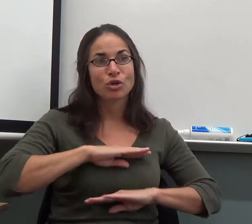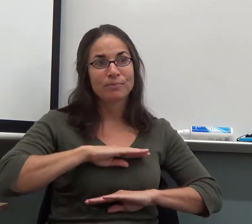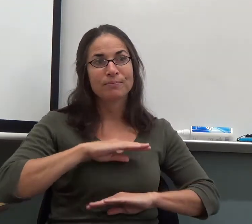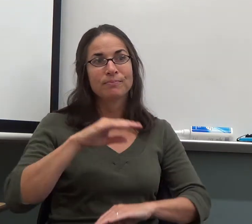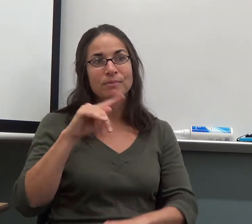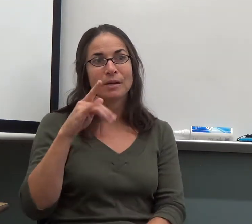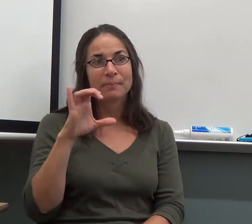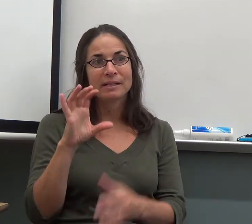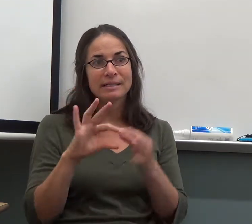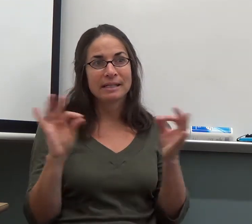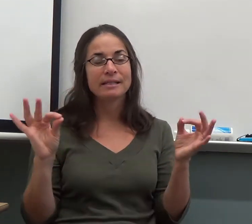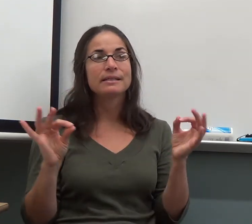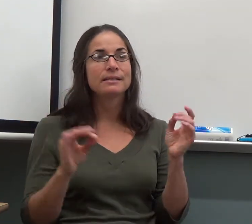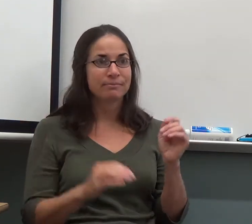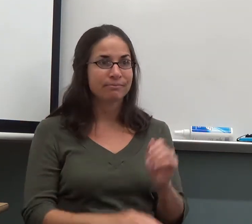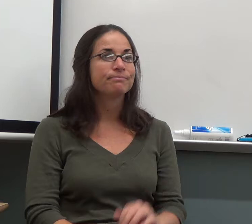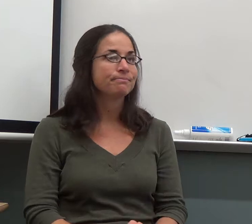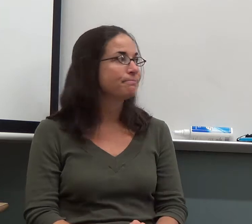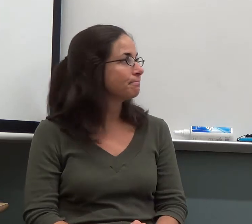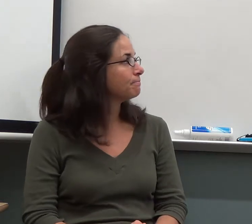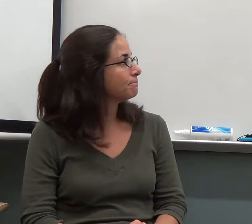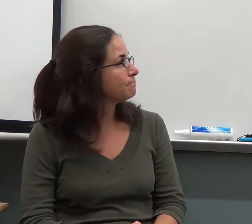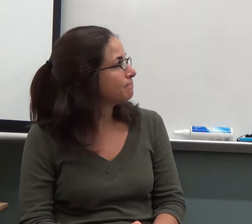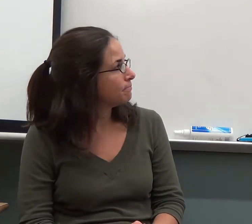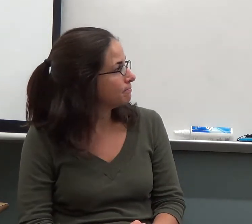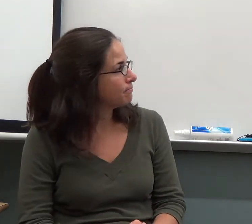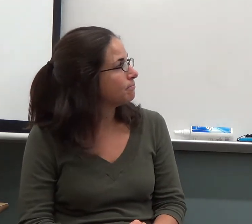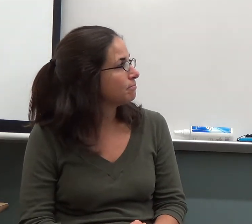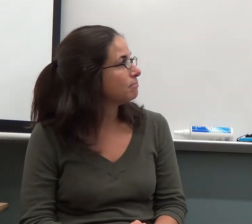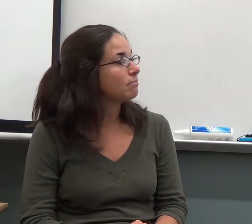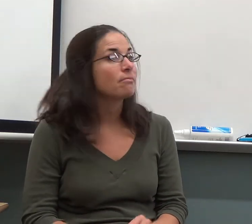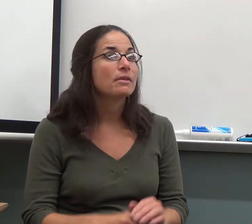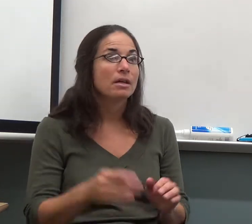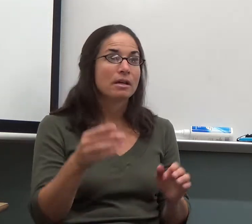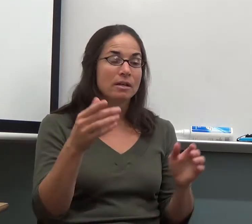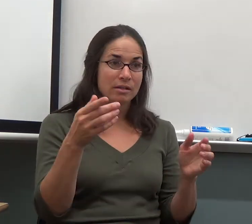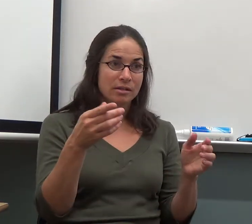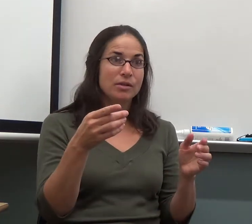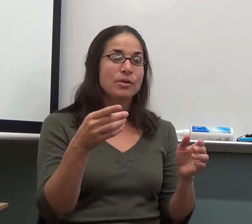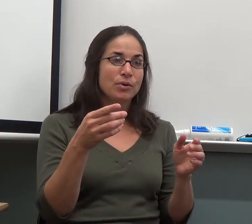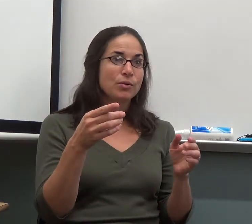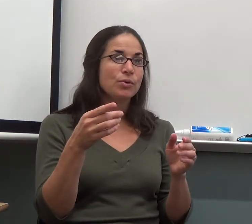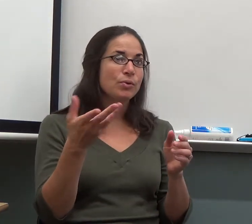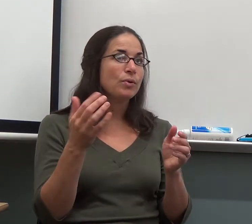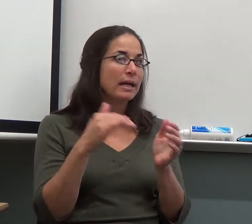again, a topic sentence of a paragraph. That's all we're going to start with. It's just the one sentence that goes to the very top of a paragraph.